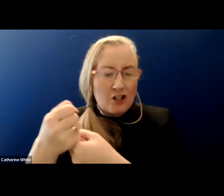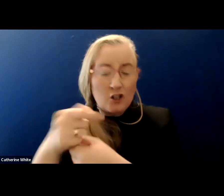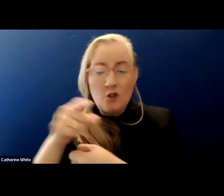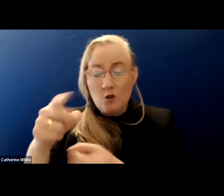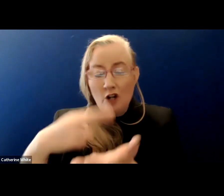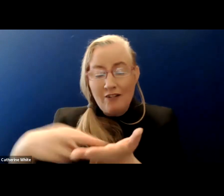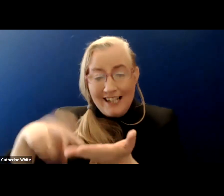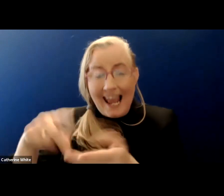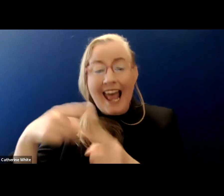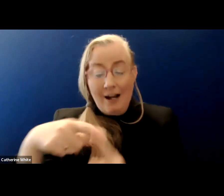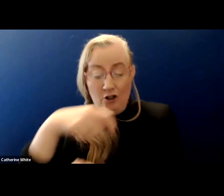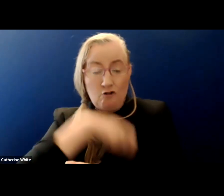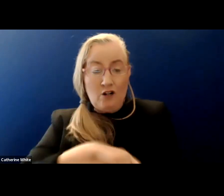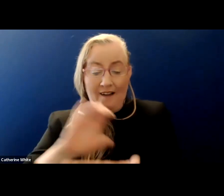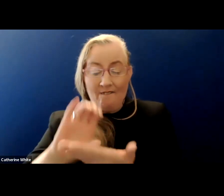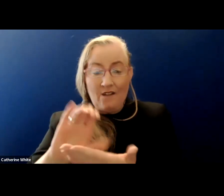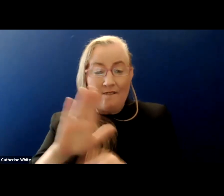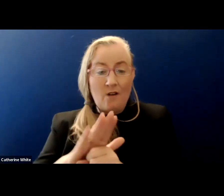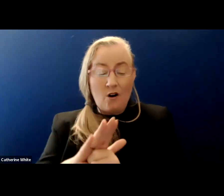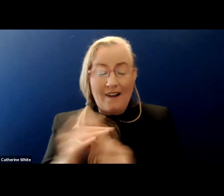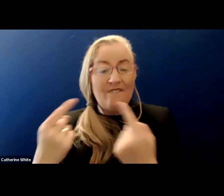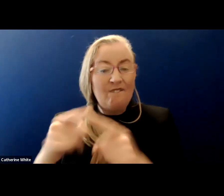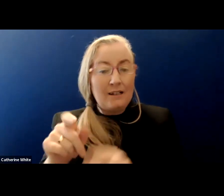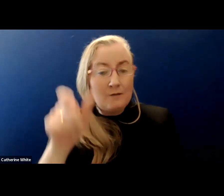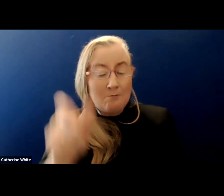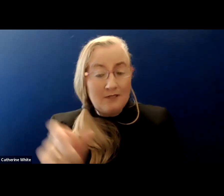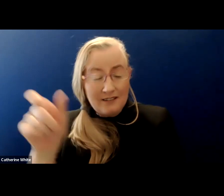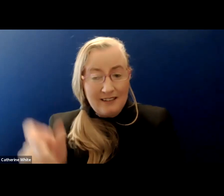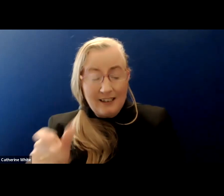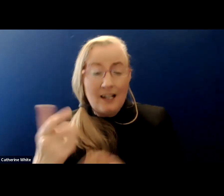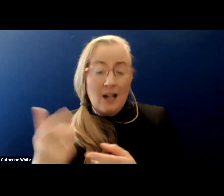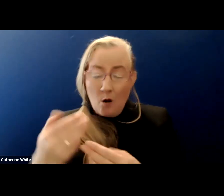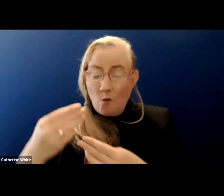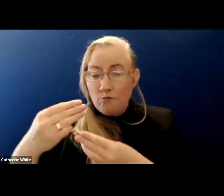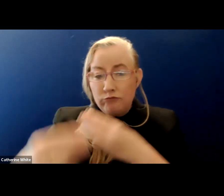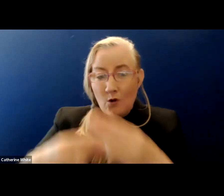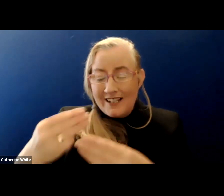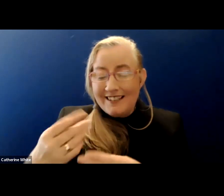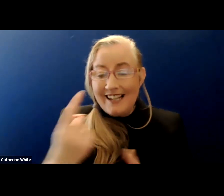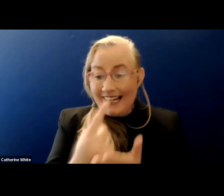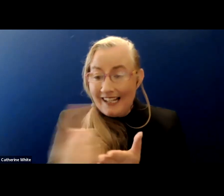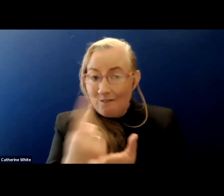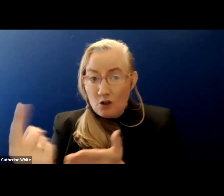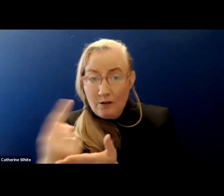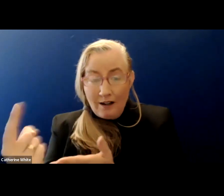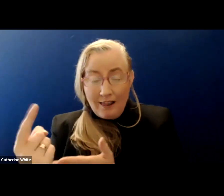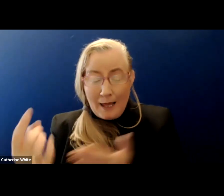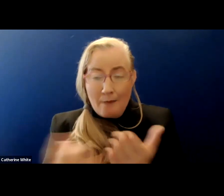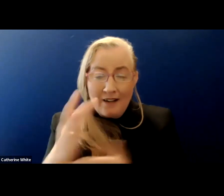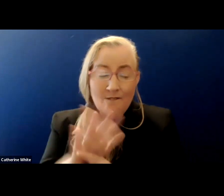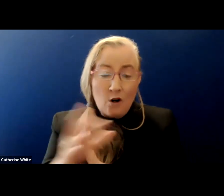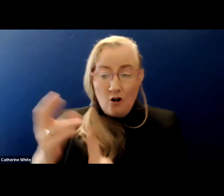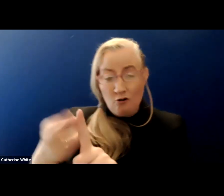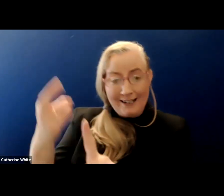to the trust fund for victims with respect to processing the individual applications for